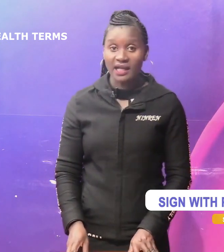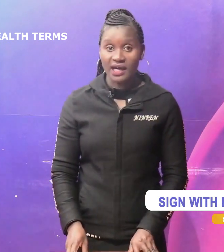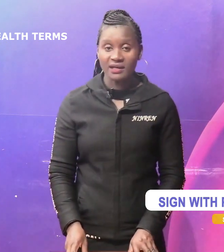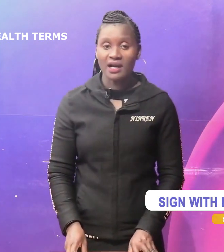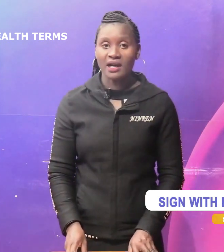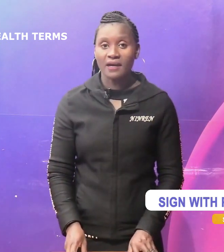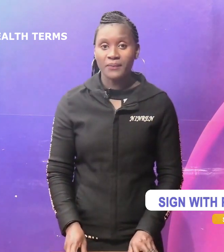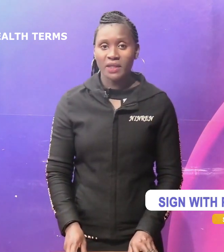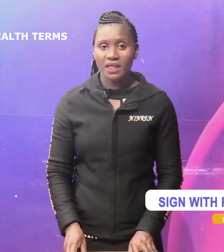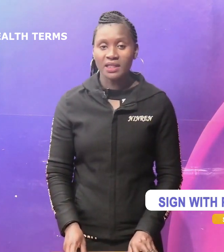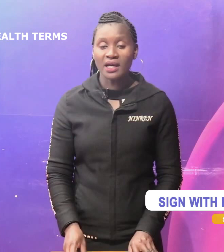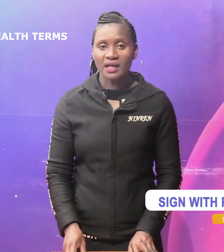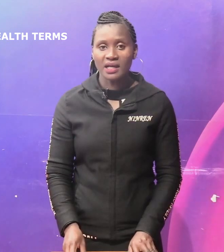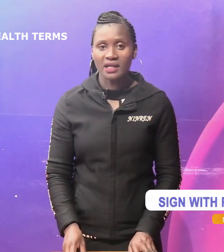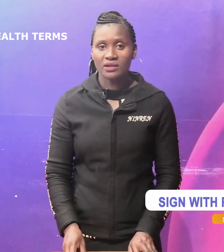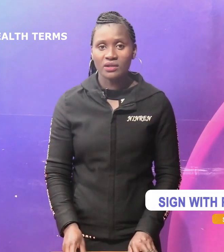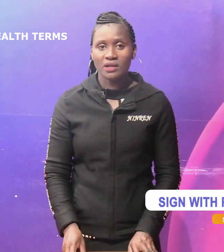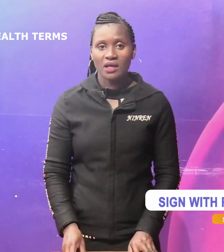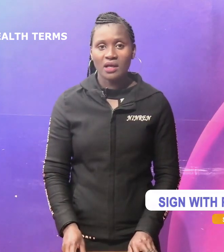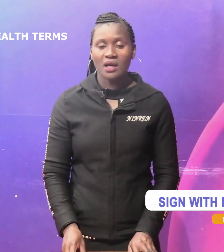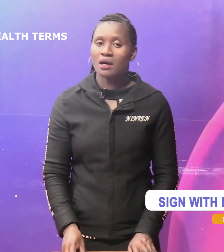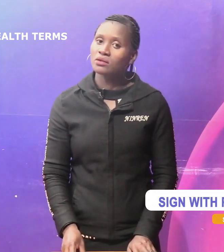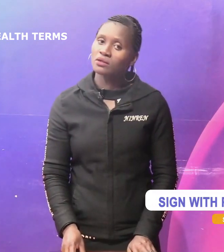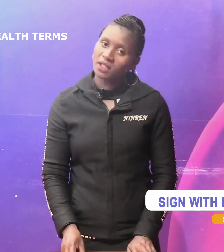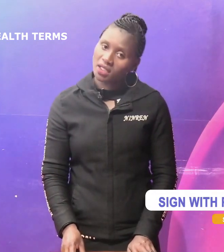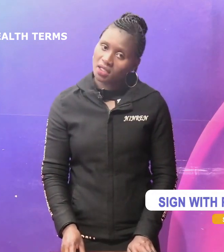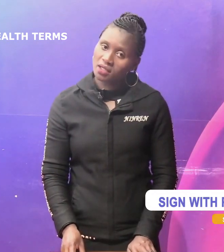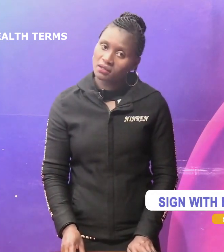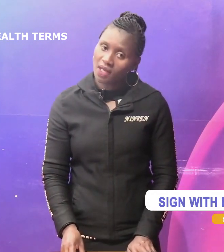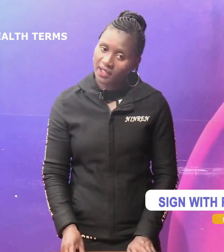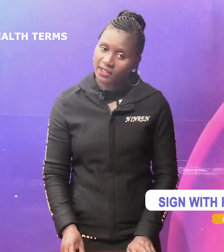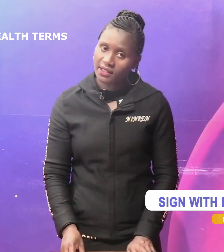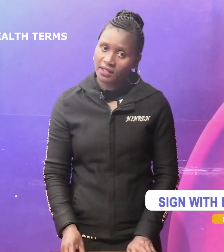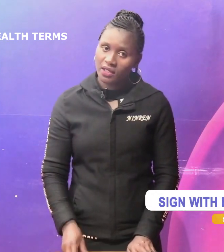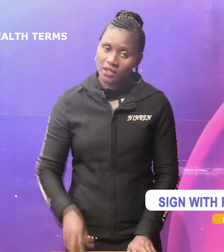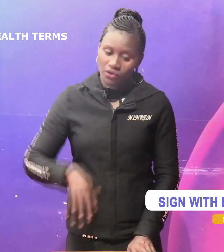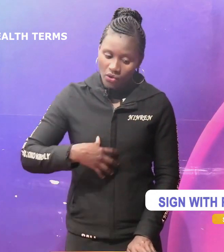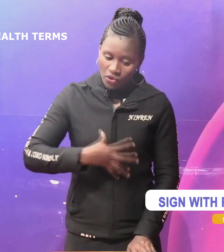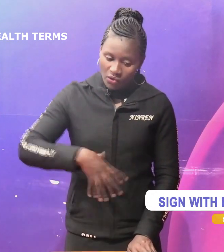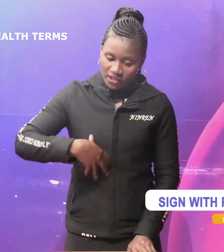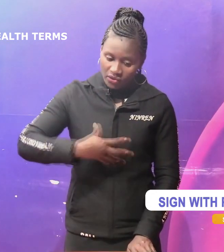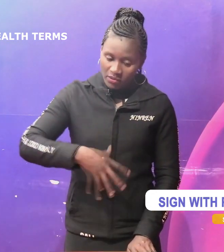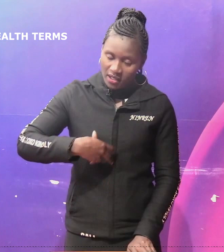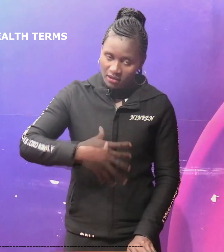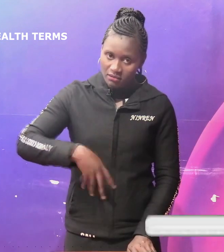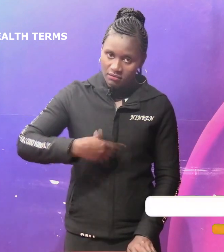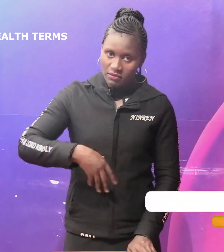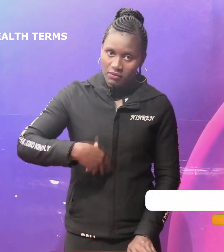diarrhea, diarrhea. How do we sign it? So your stomach, the